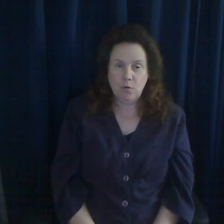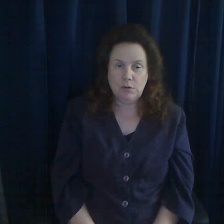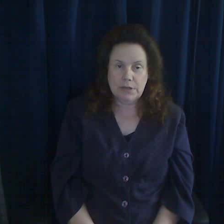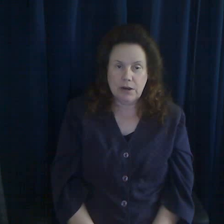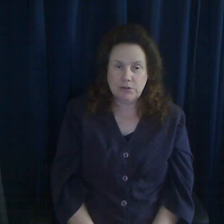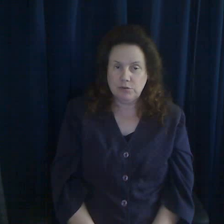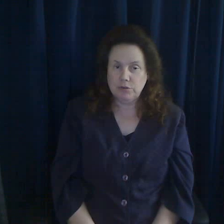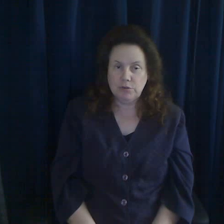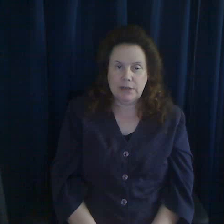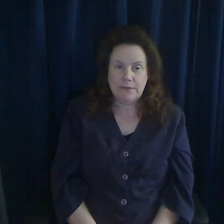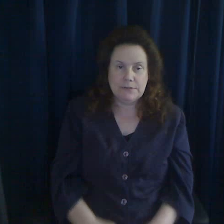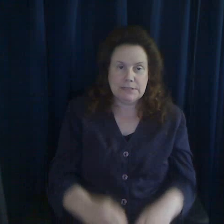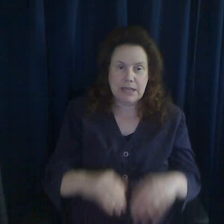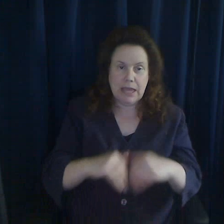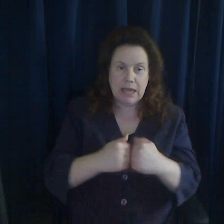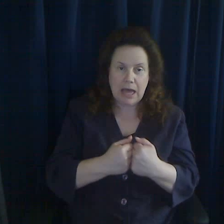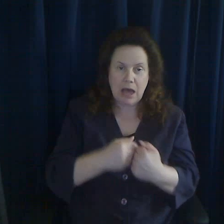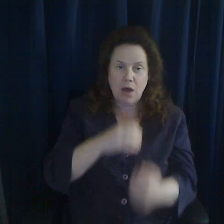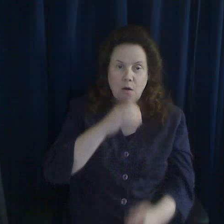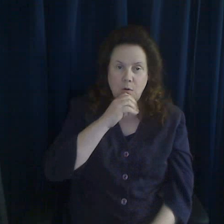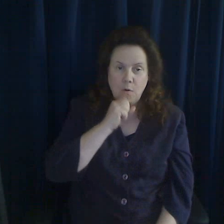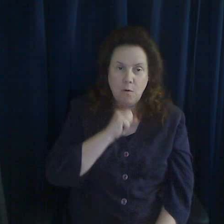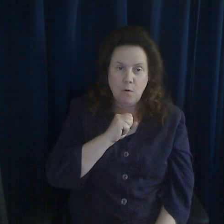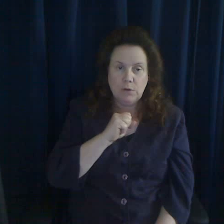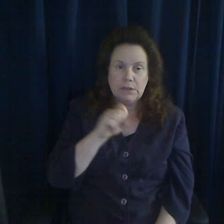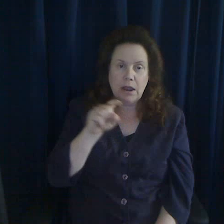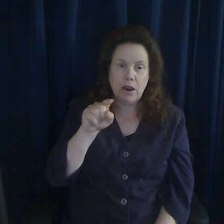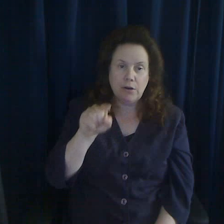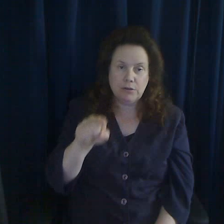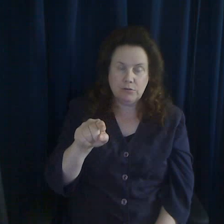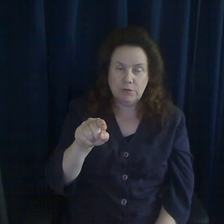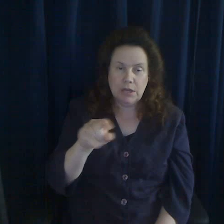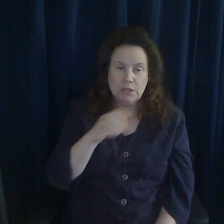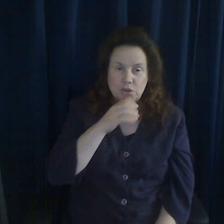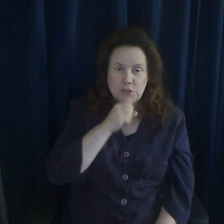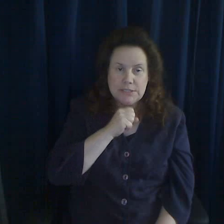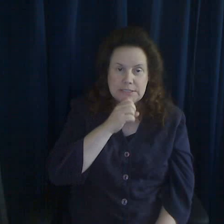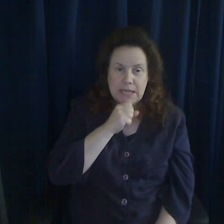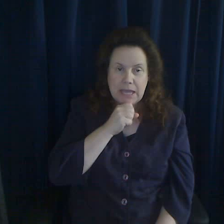old are you, you don't have to say, how old are you? You can just say.